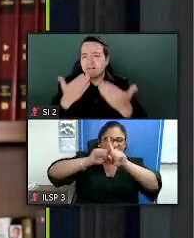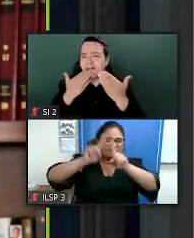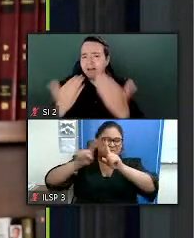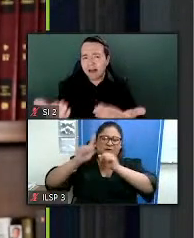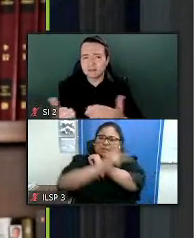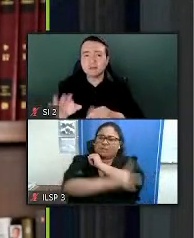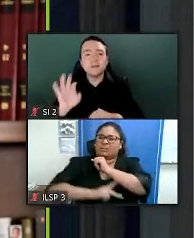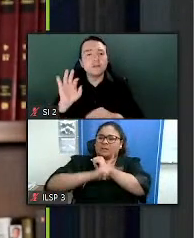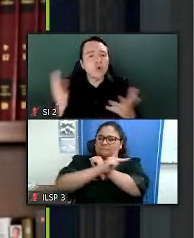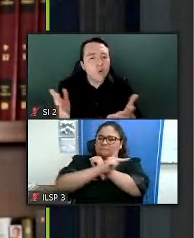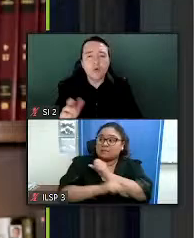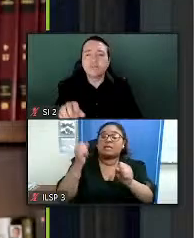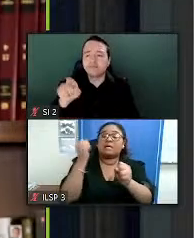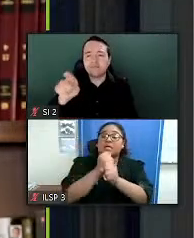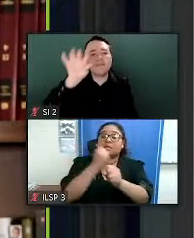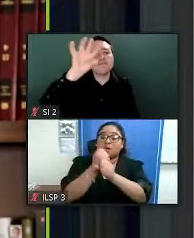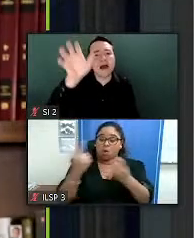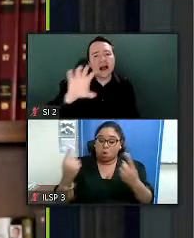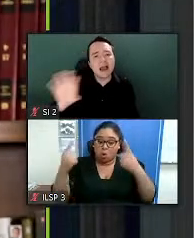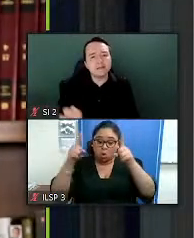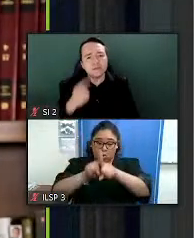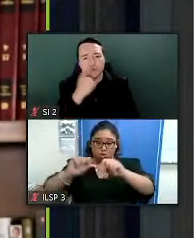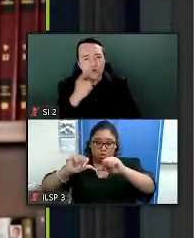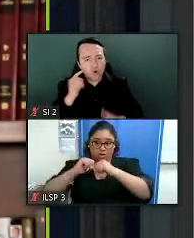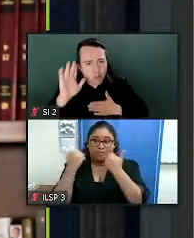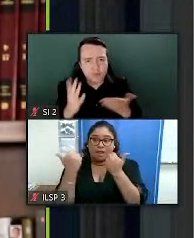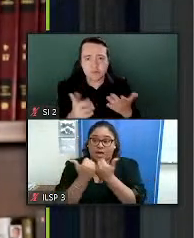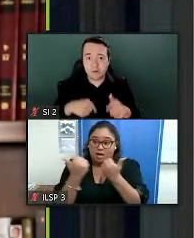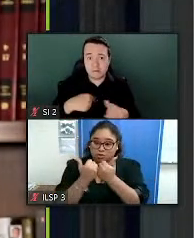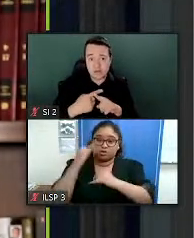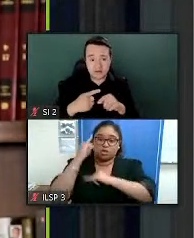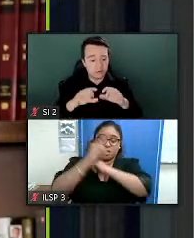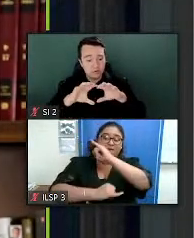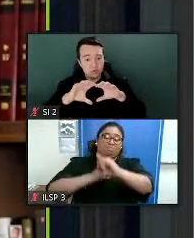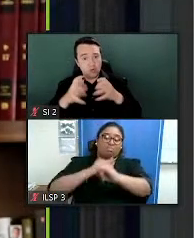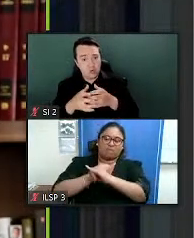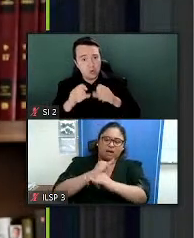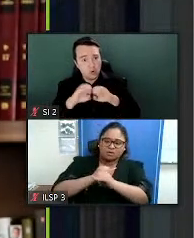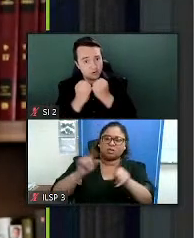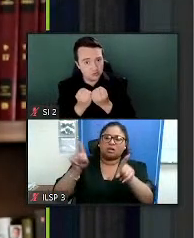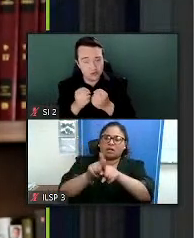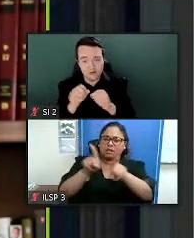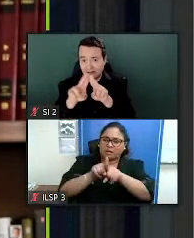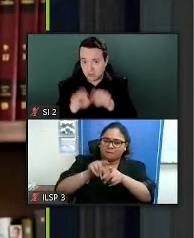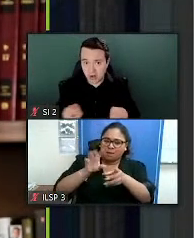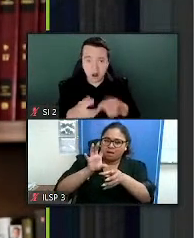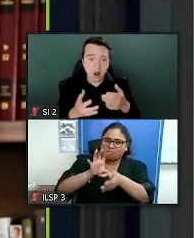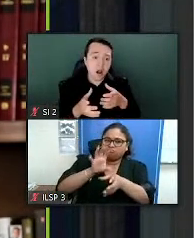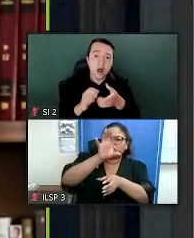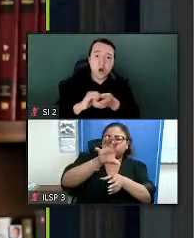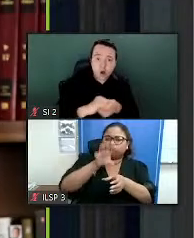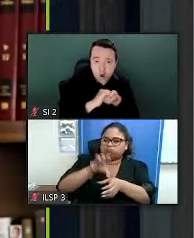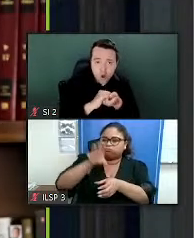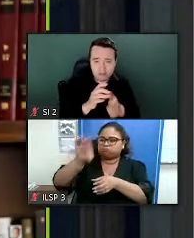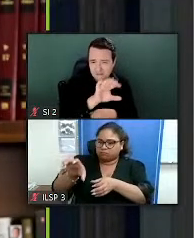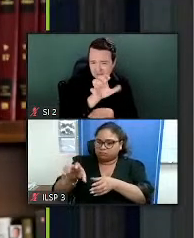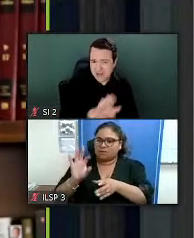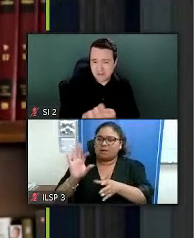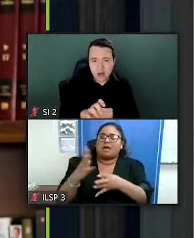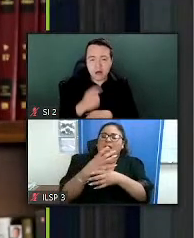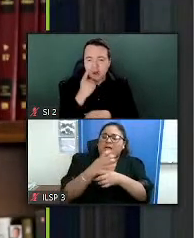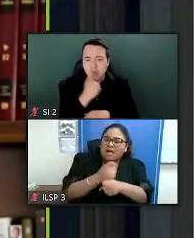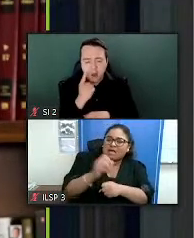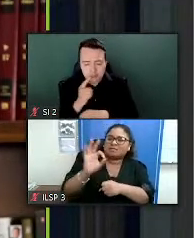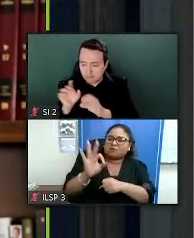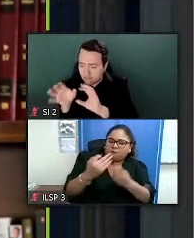commitment of our nations and the cooperation of international and local organizations of each country